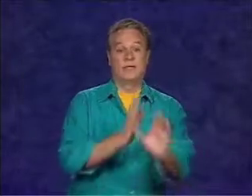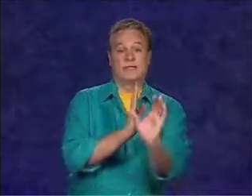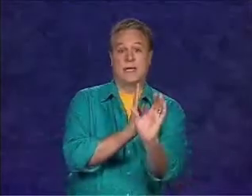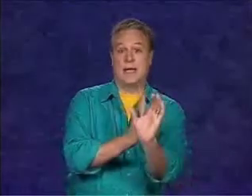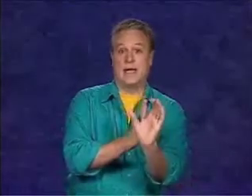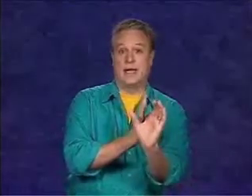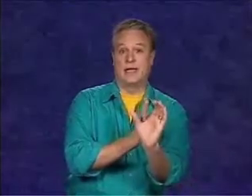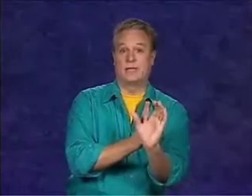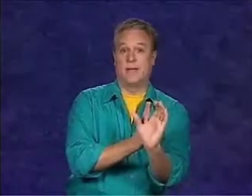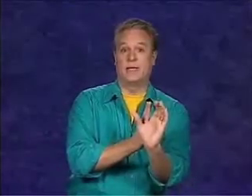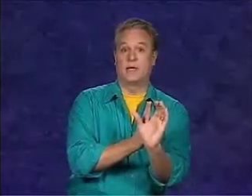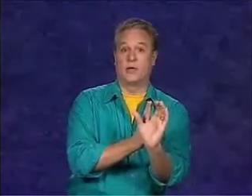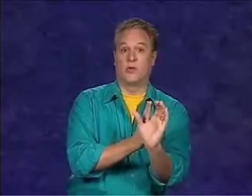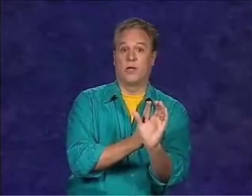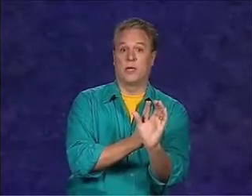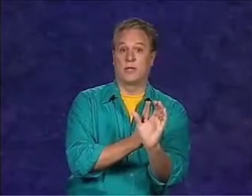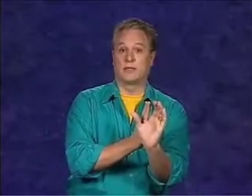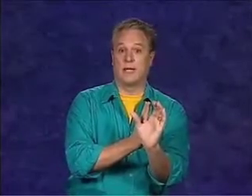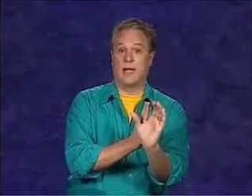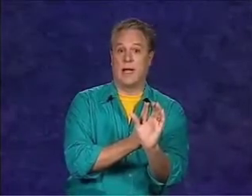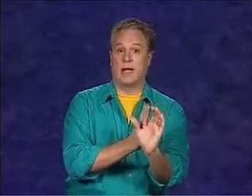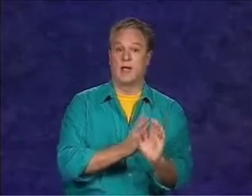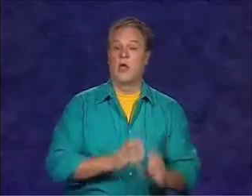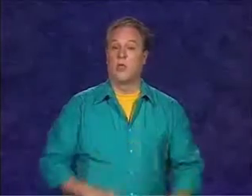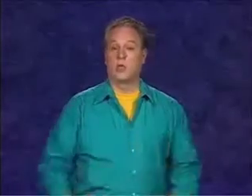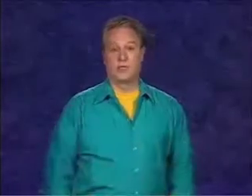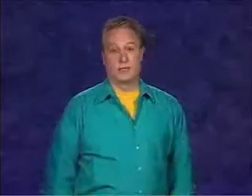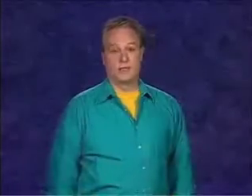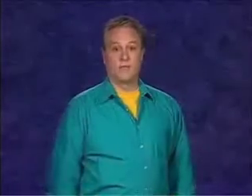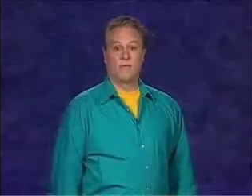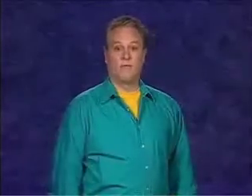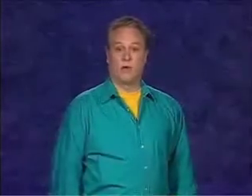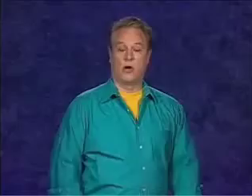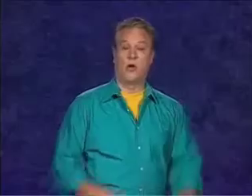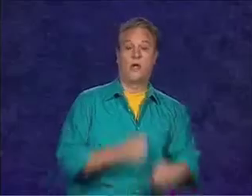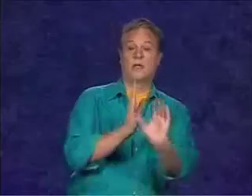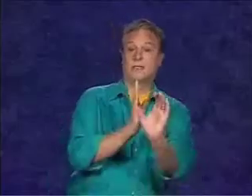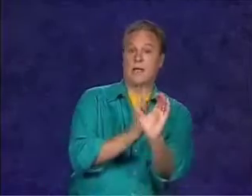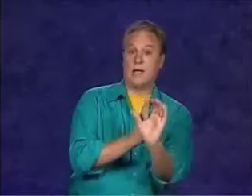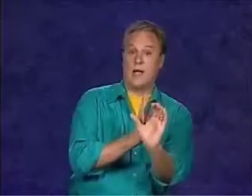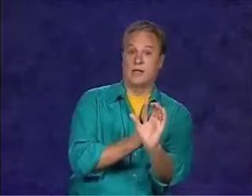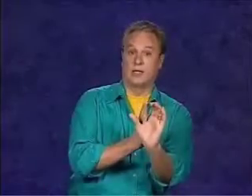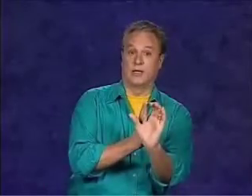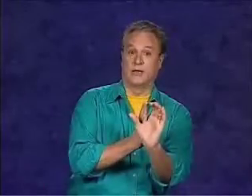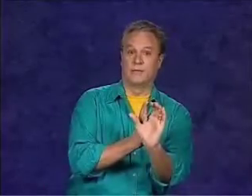This sign is based on the Greek letter psi, which is a symbol for psychology.